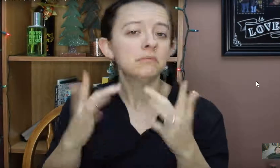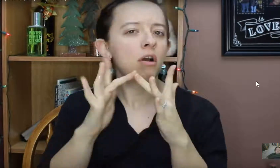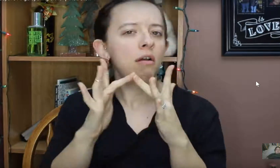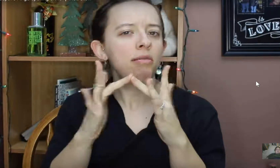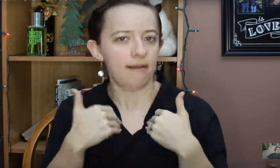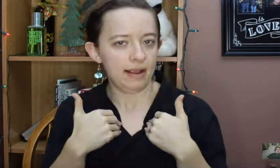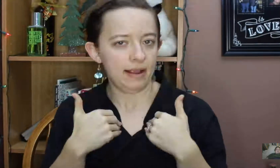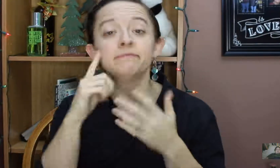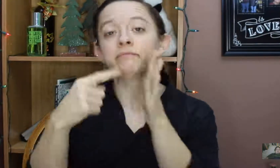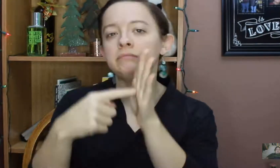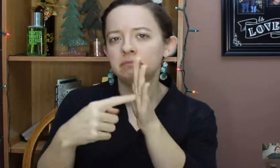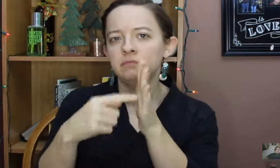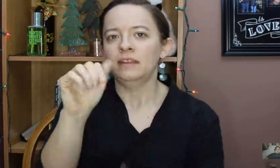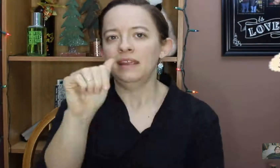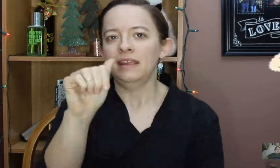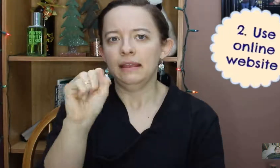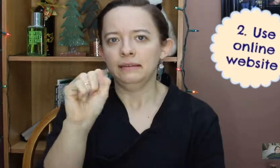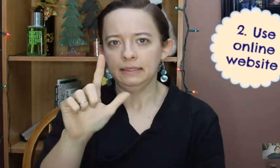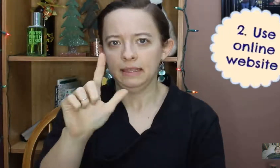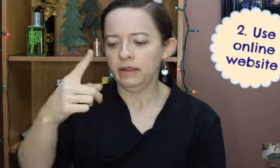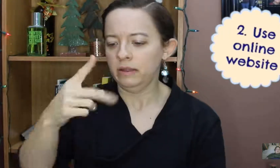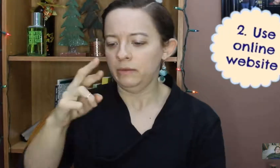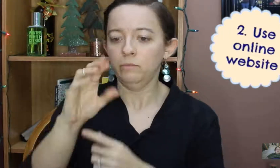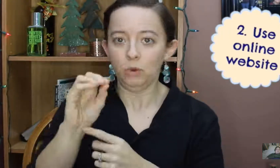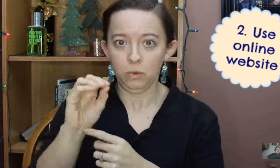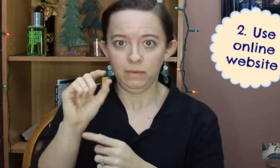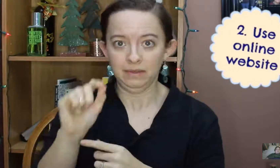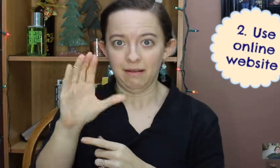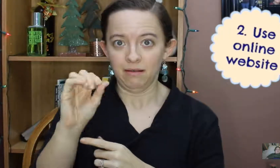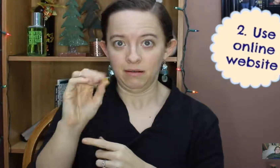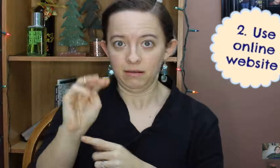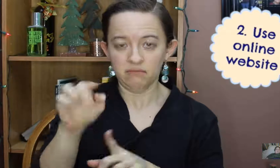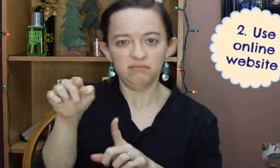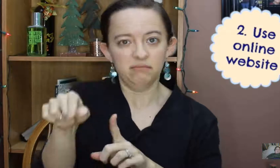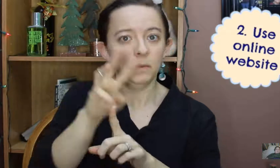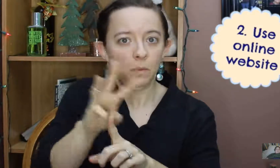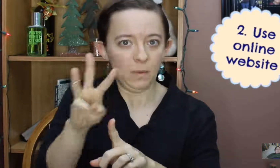ask for help if you can't, if you don't have, but you do have the internet, use an online website.